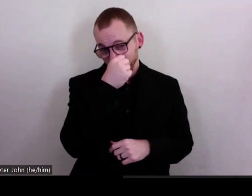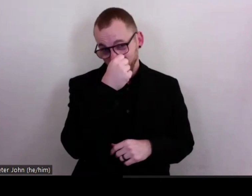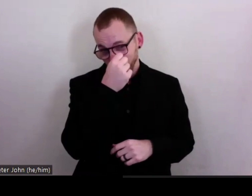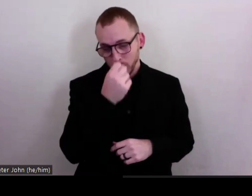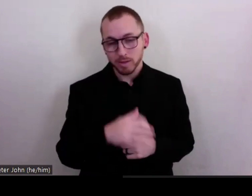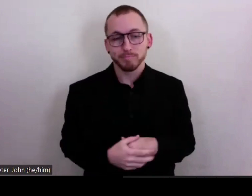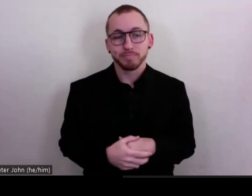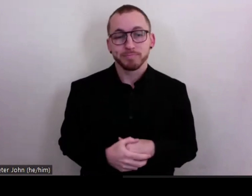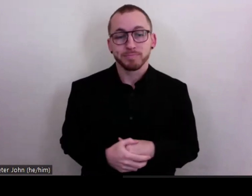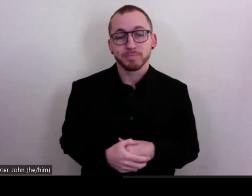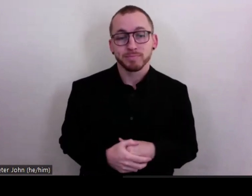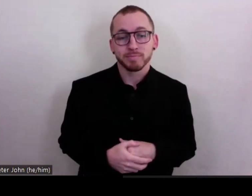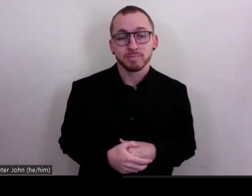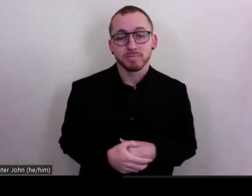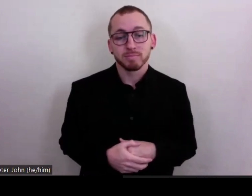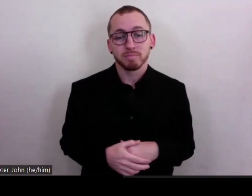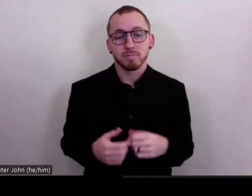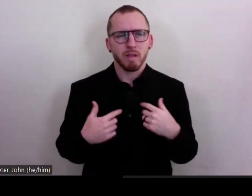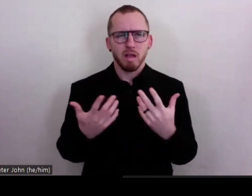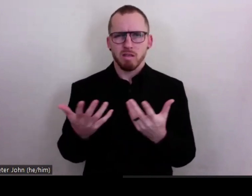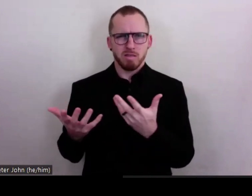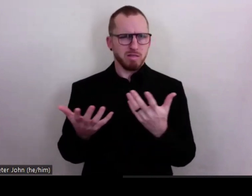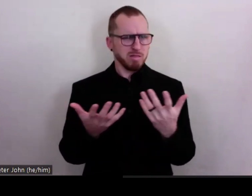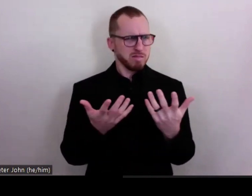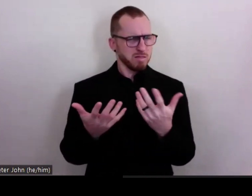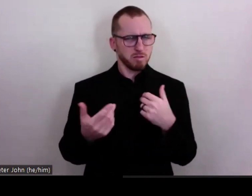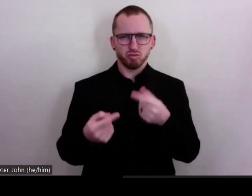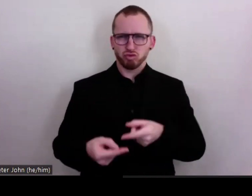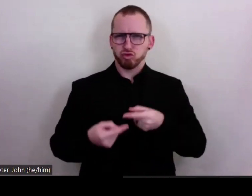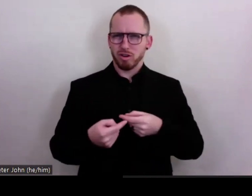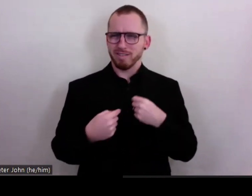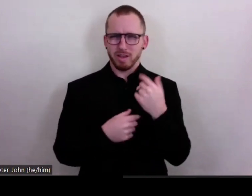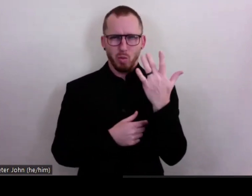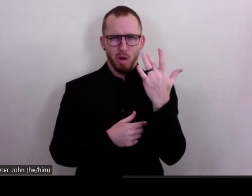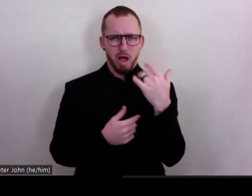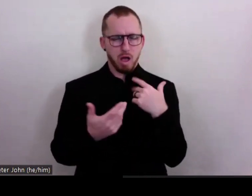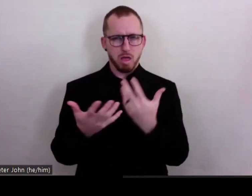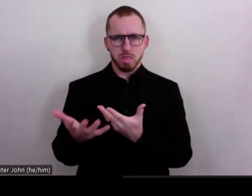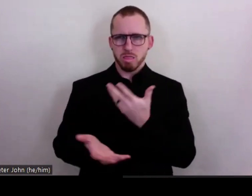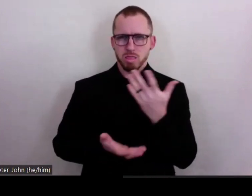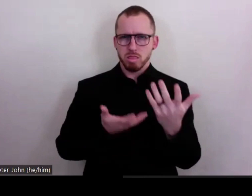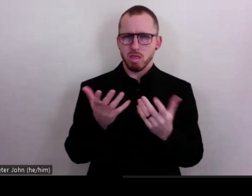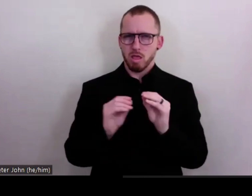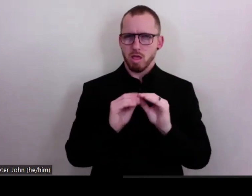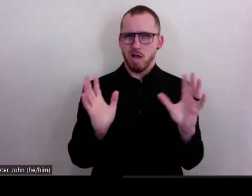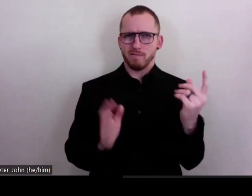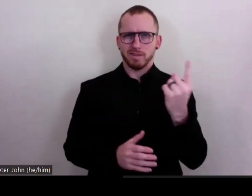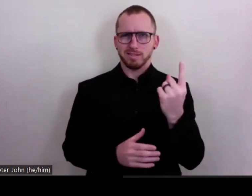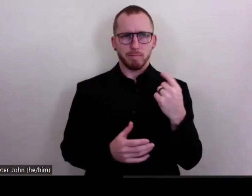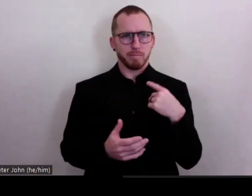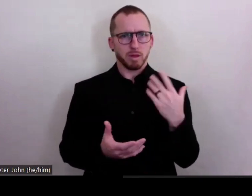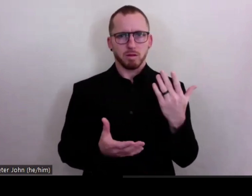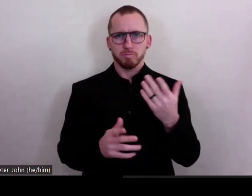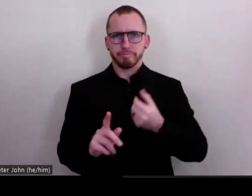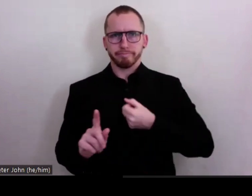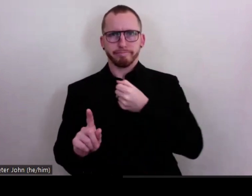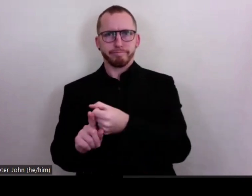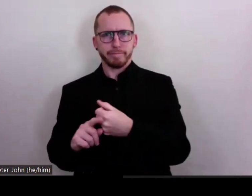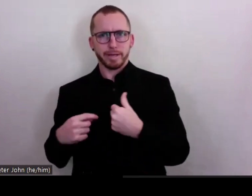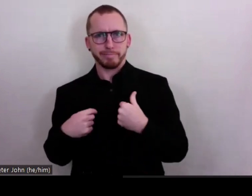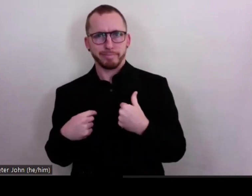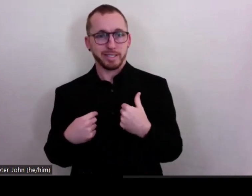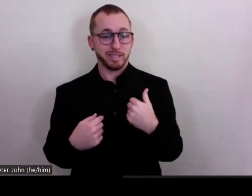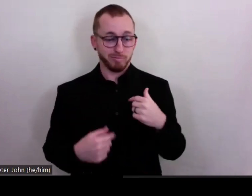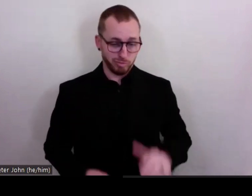I was really confused on why I wasn't doing well. And so I was like, something has to be wrong because I've been excelling my whole